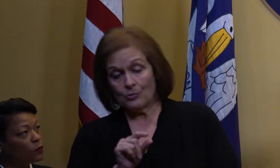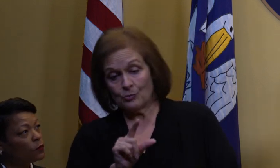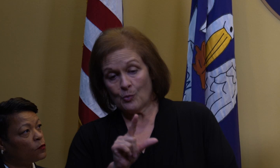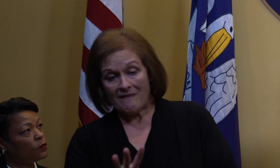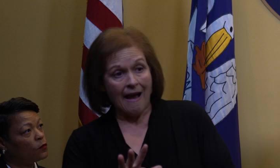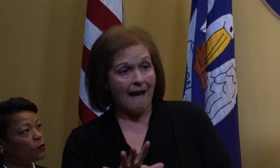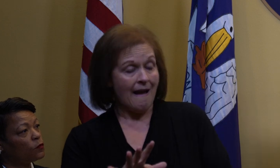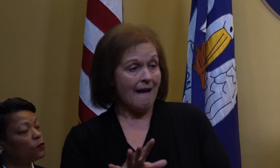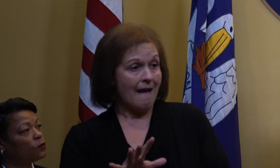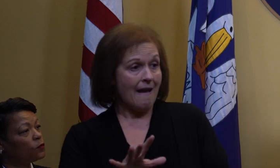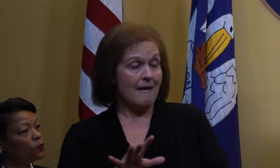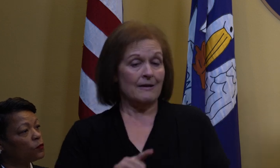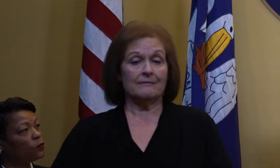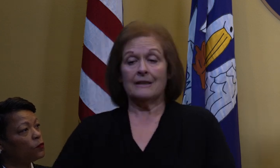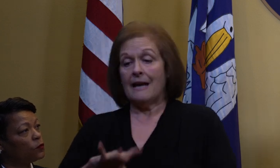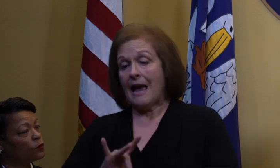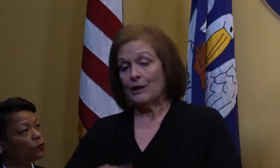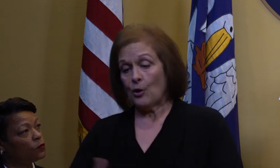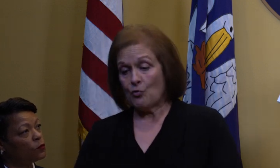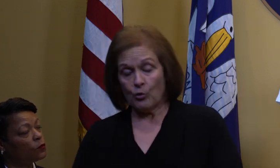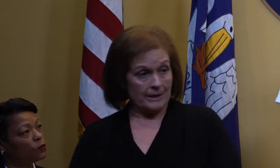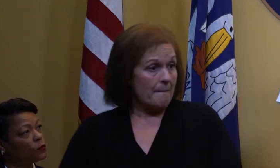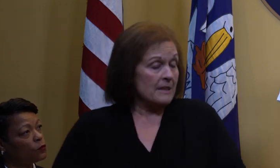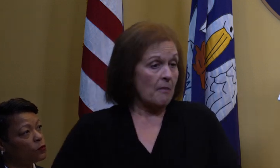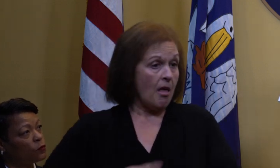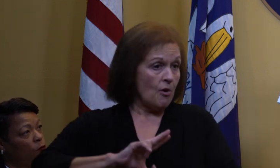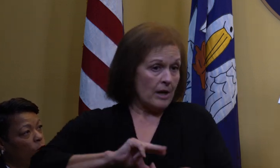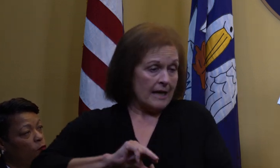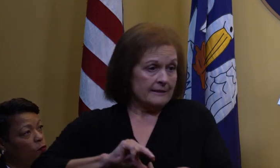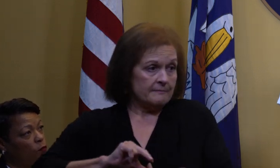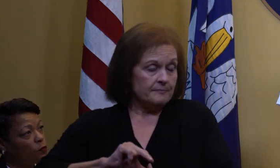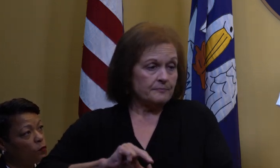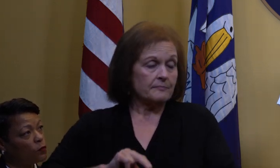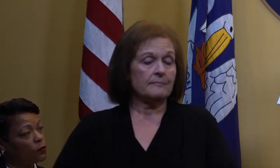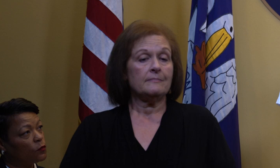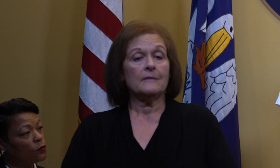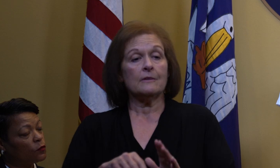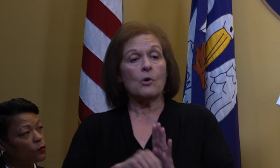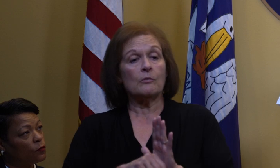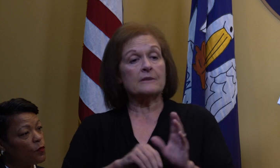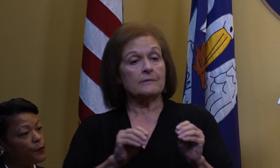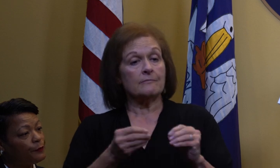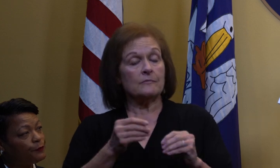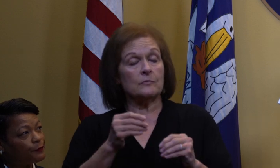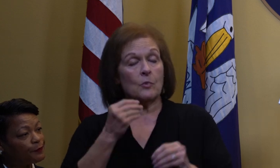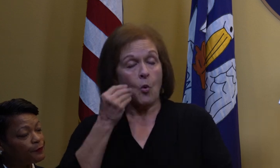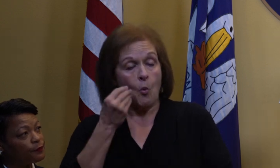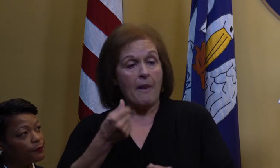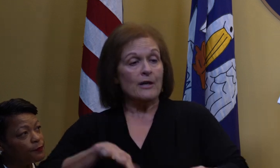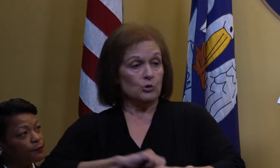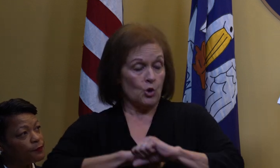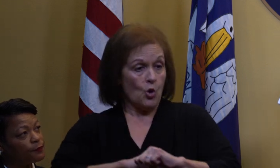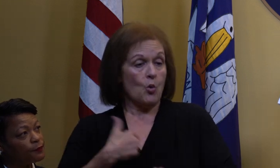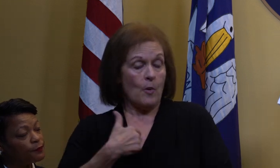storms, with 8 to 13 forecast to be hurricanes. The The New Orleans Office of Homeland Security and Emergency Preparedness remains